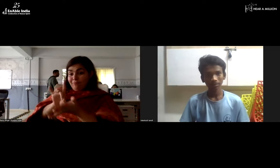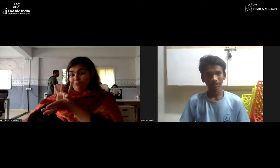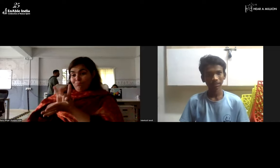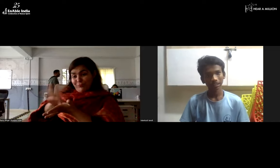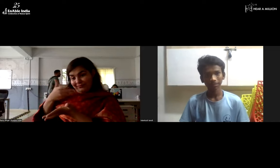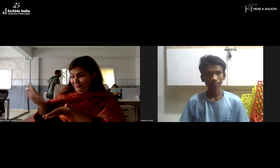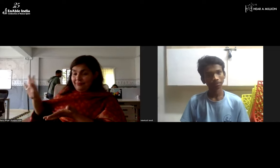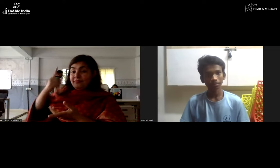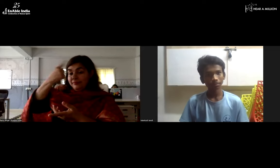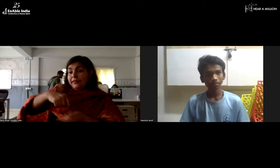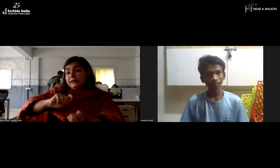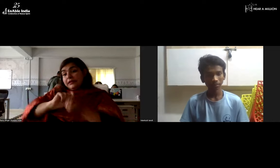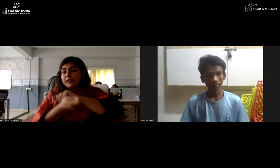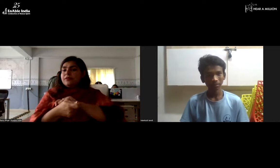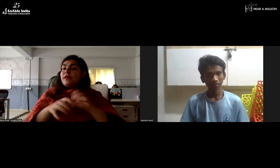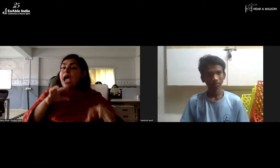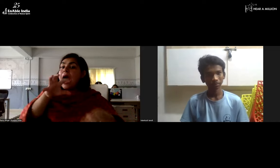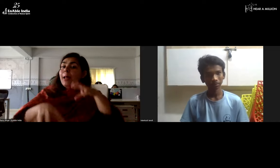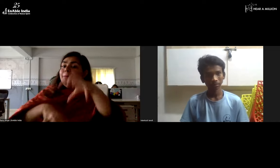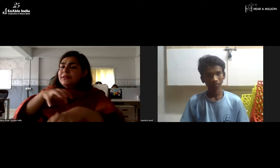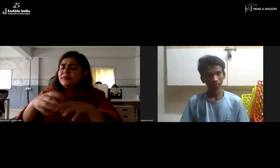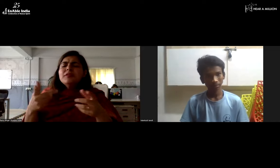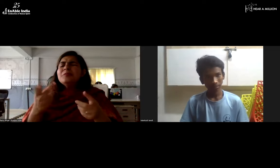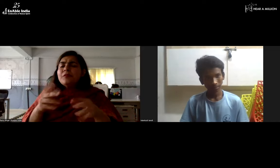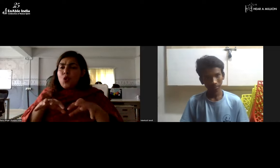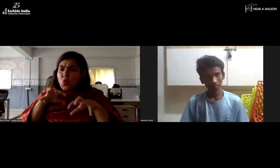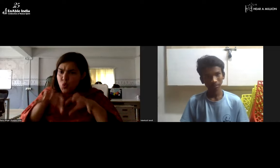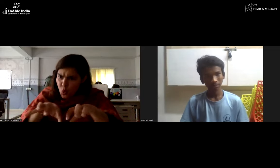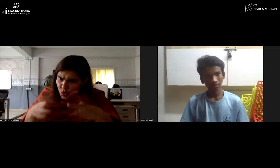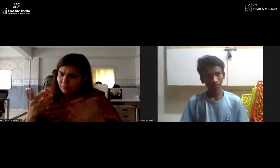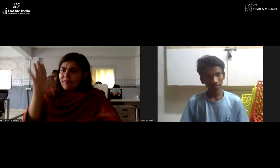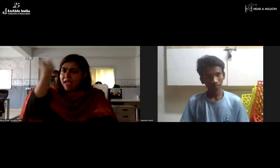people relations, all those things and things.